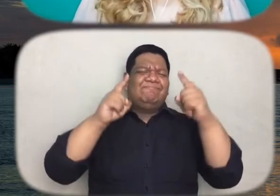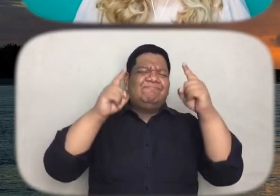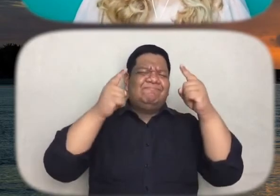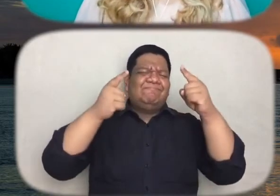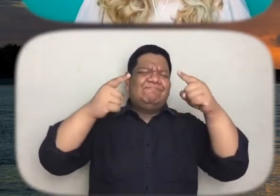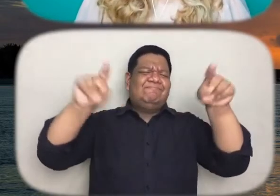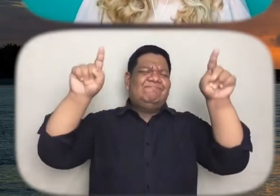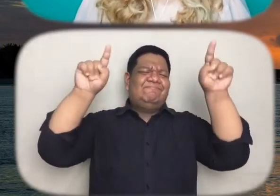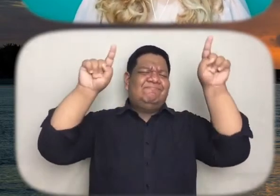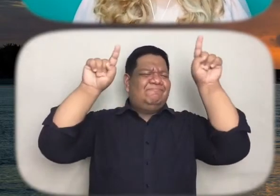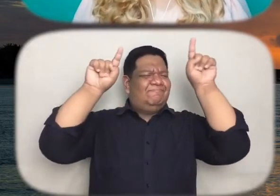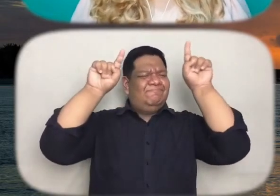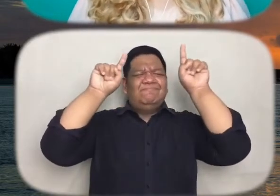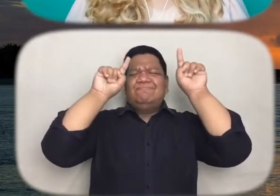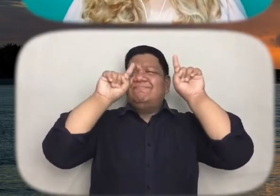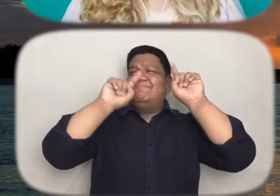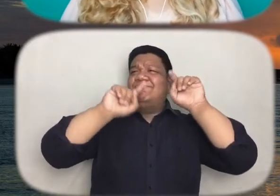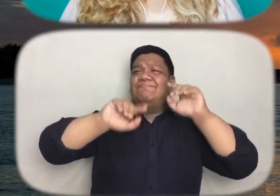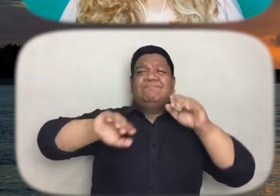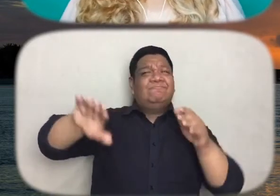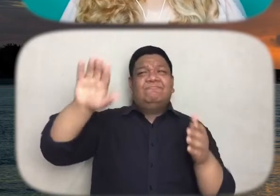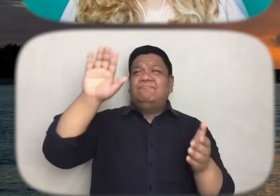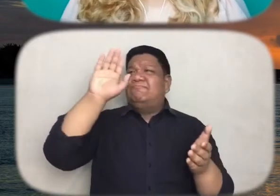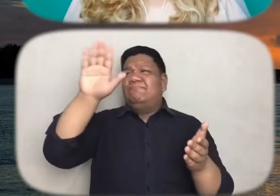Jehovah Nissi,